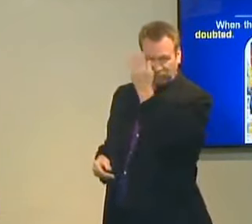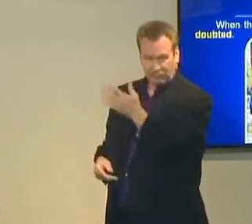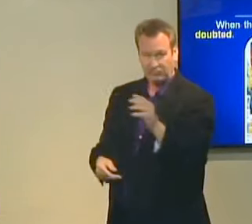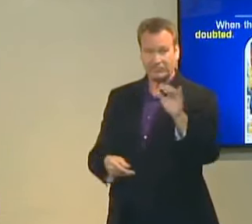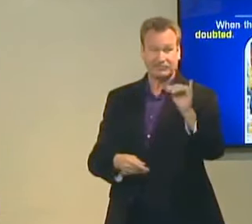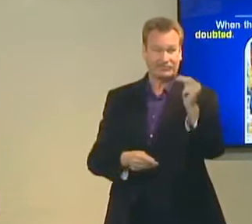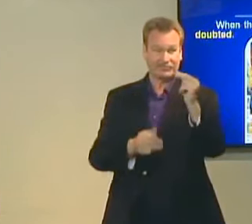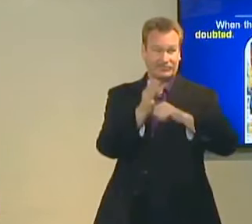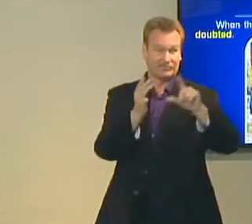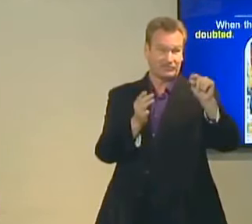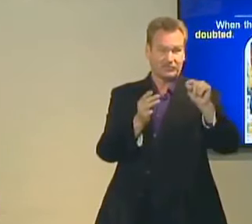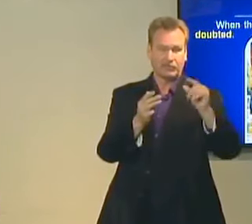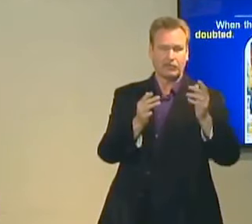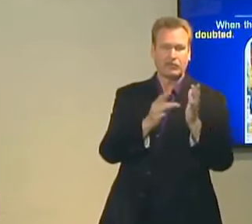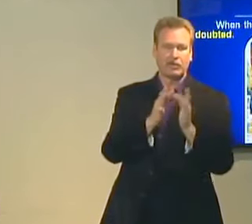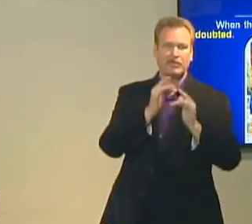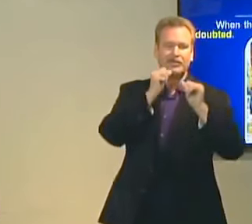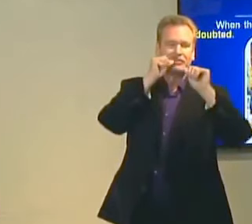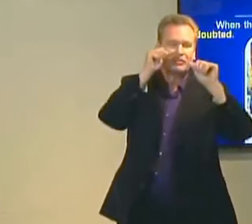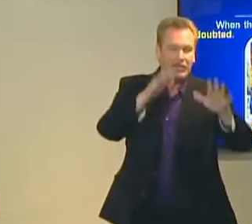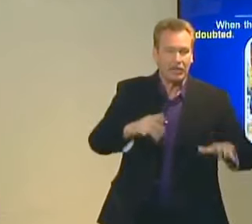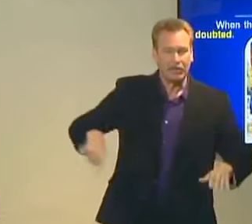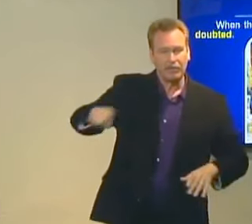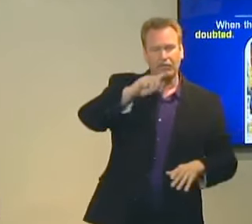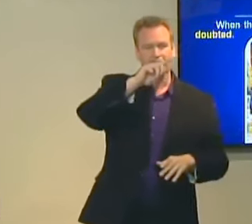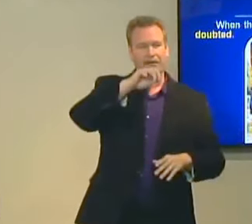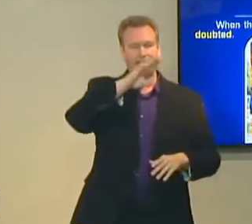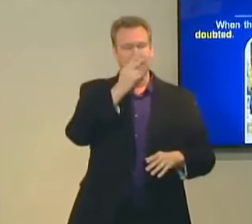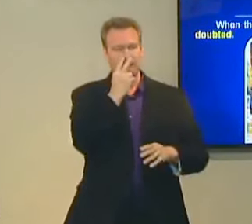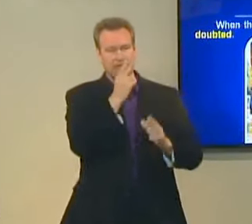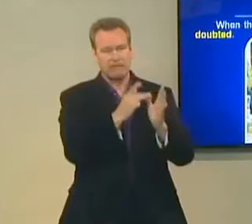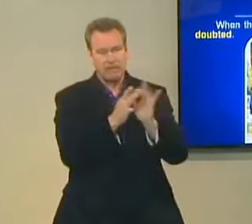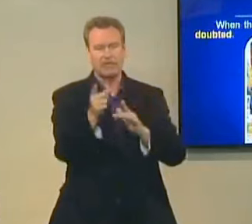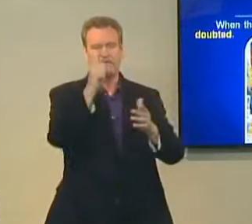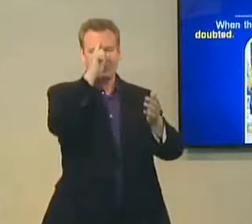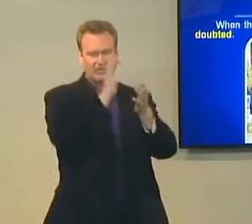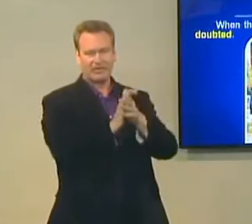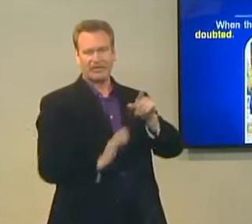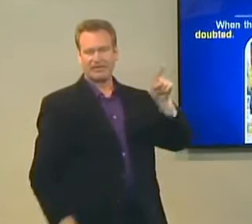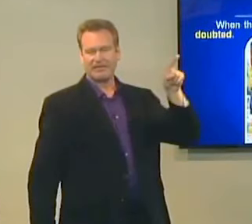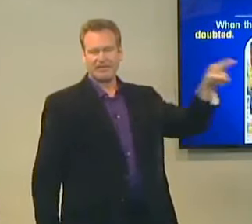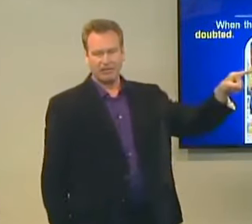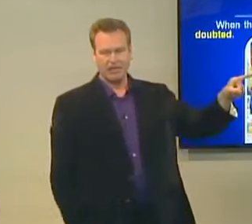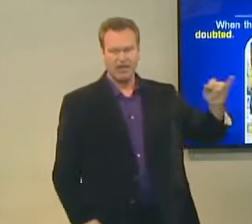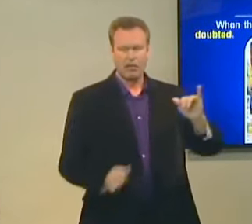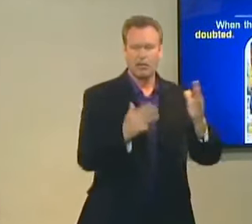And many people are like that now. they say unless they can meet him. Or see him. Then they cannot believe him now.